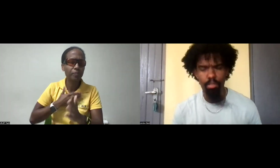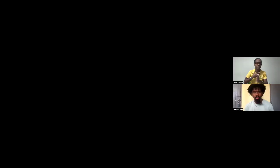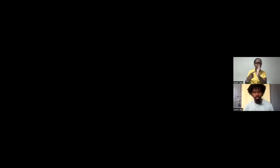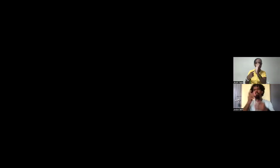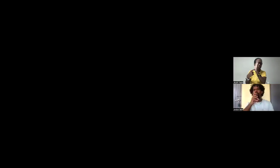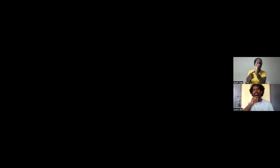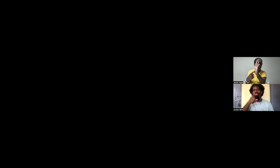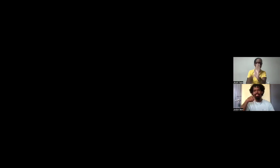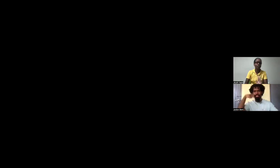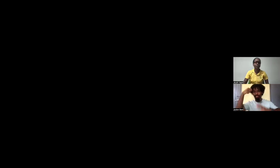Clifton,